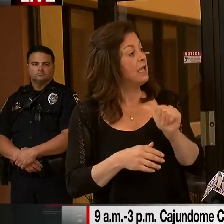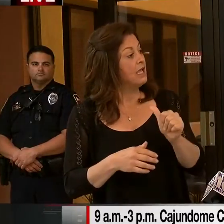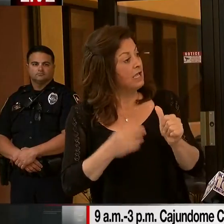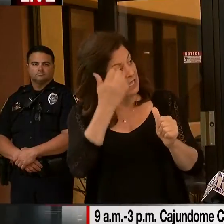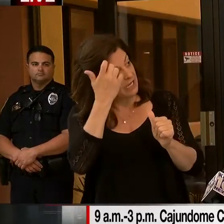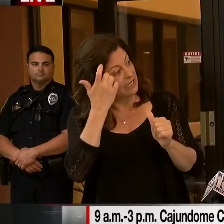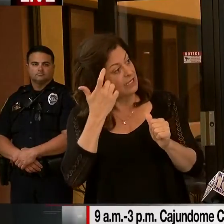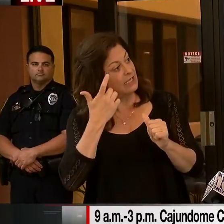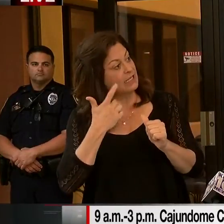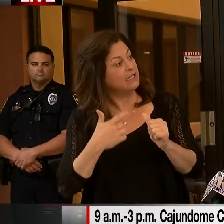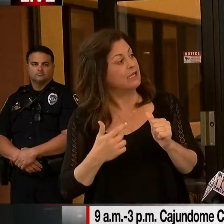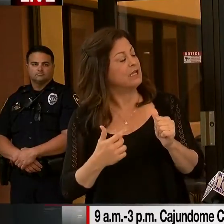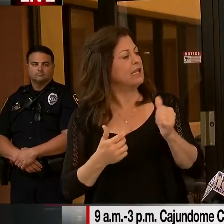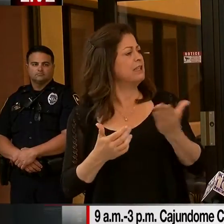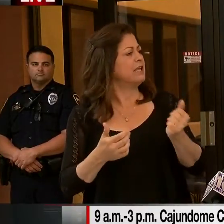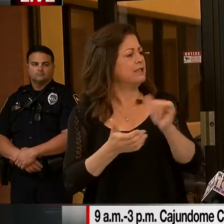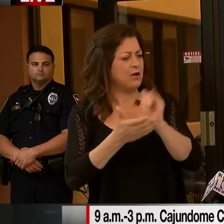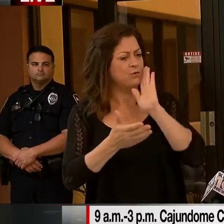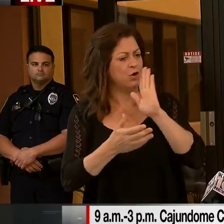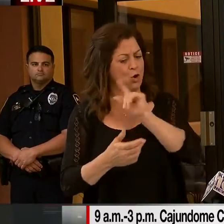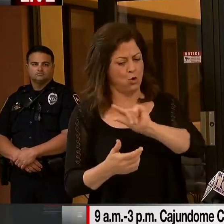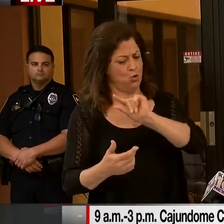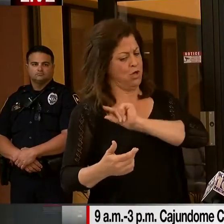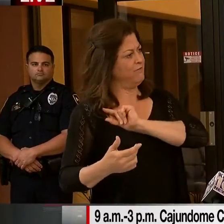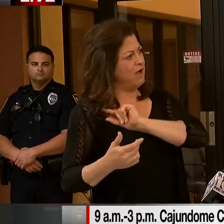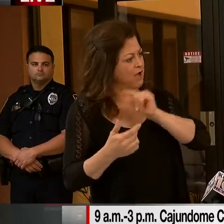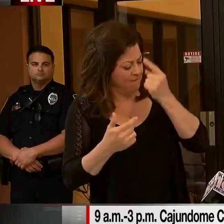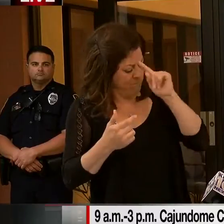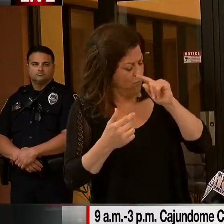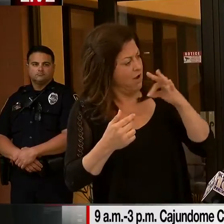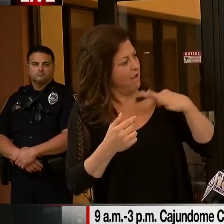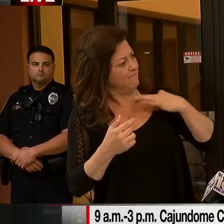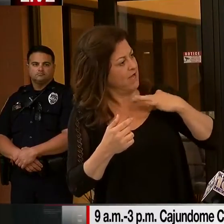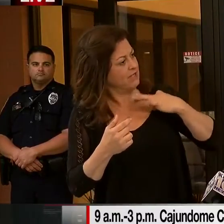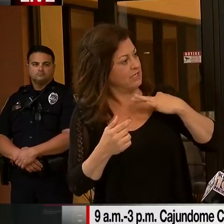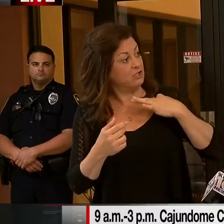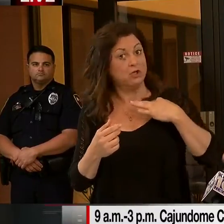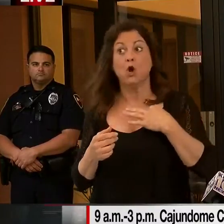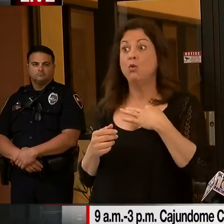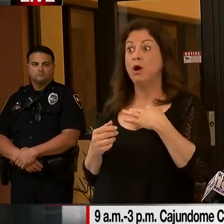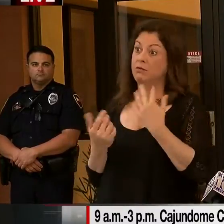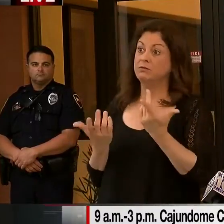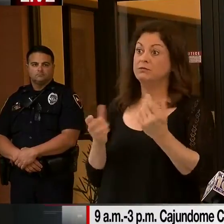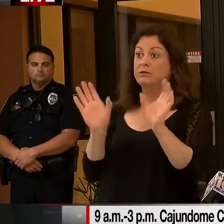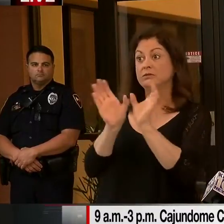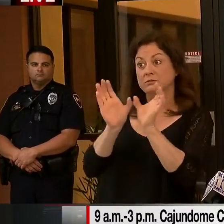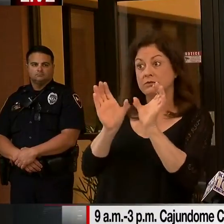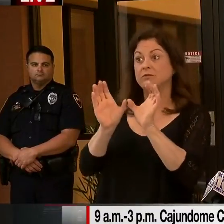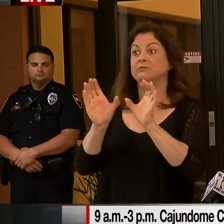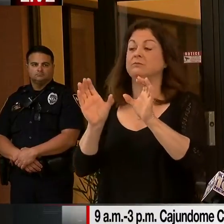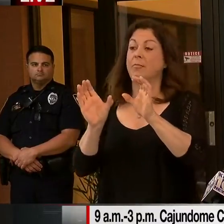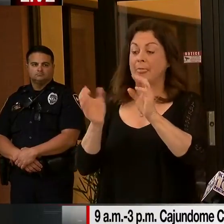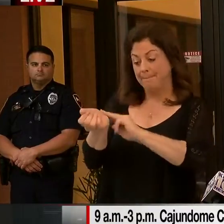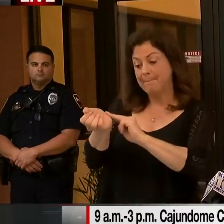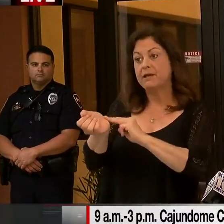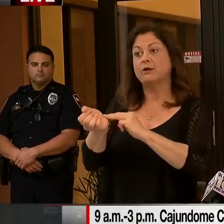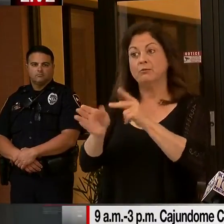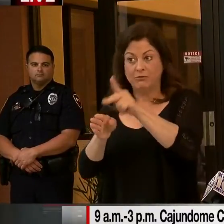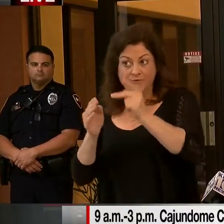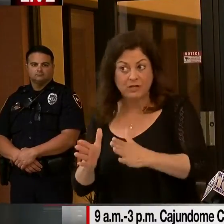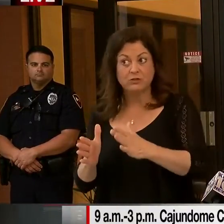qualifiers for these volunteers that you're asking for? Do you have it for that? Legitimate medical professionals. And they will be screened by